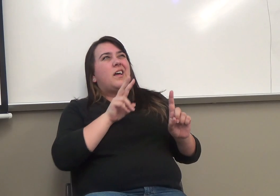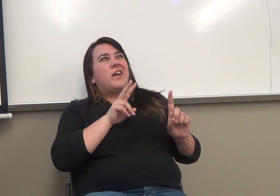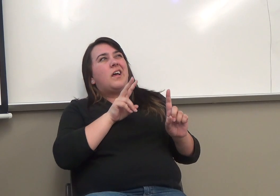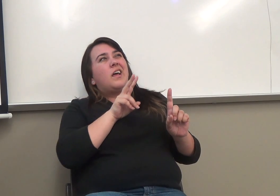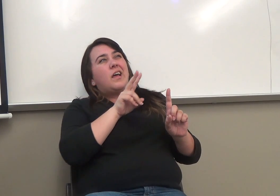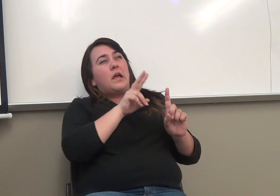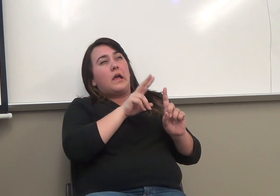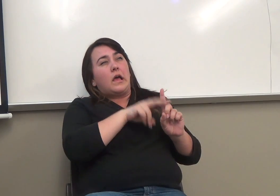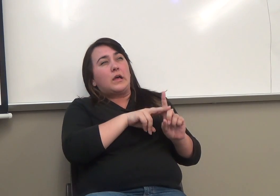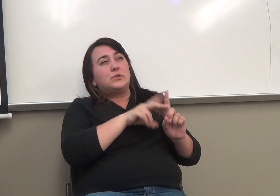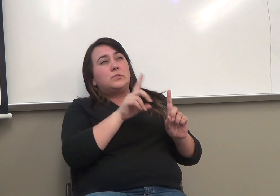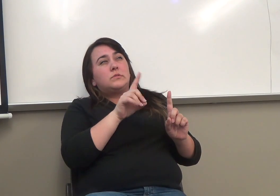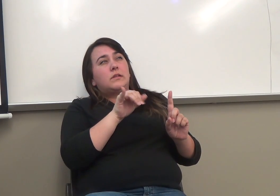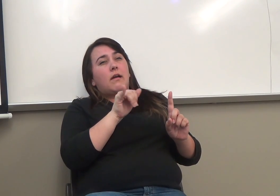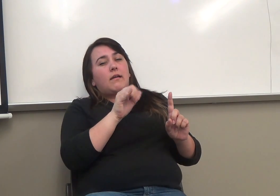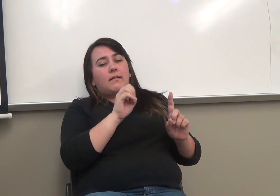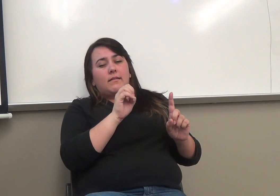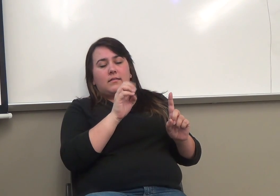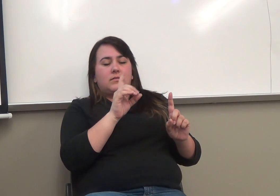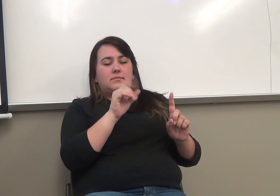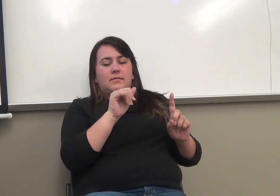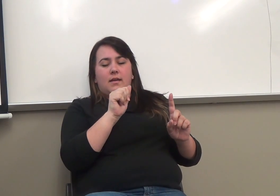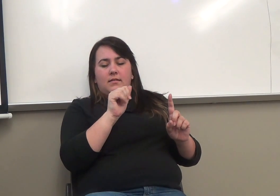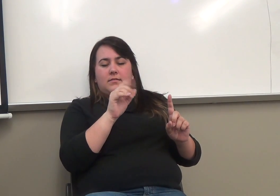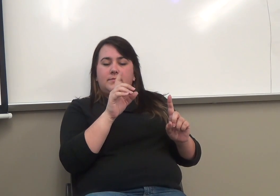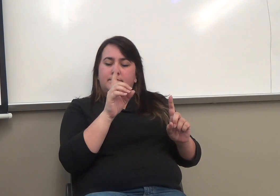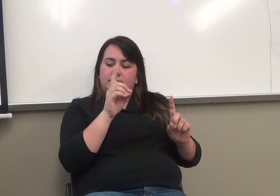some of these are hard to put into lists. Is this right?